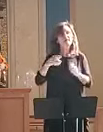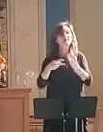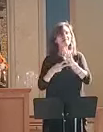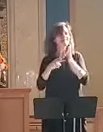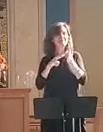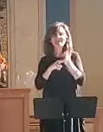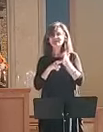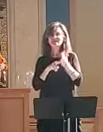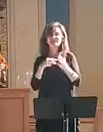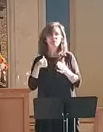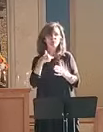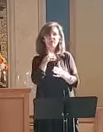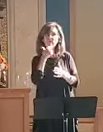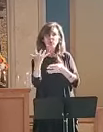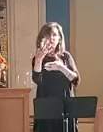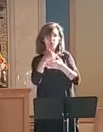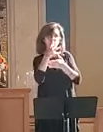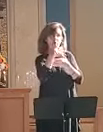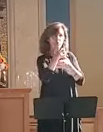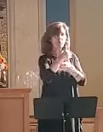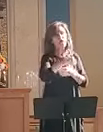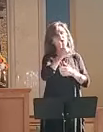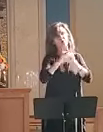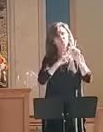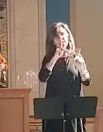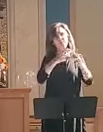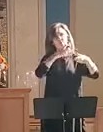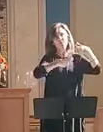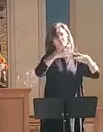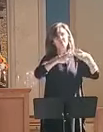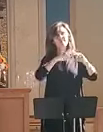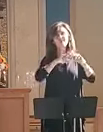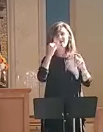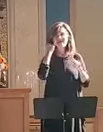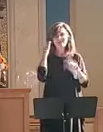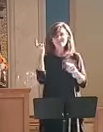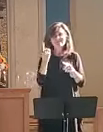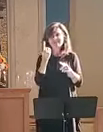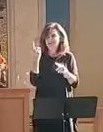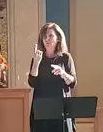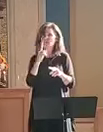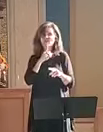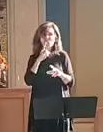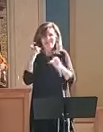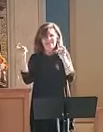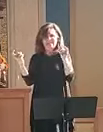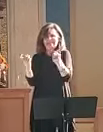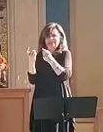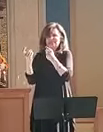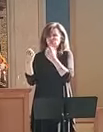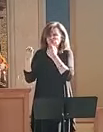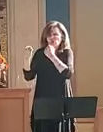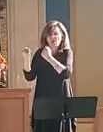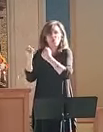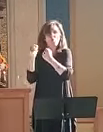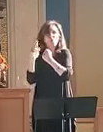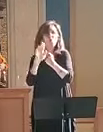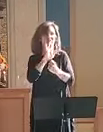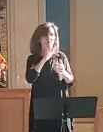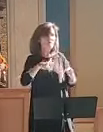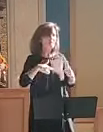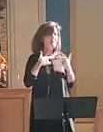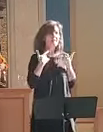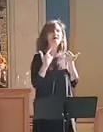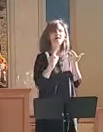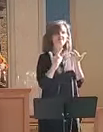someone else. But if someone is drowning in their sins, or if someone's drowning in real life, we